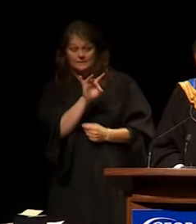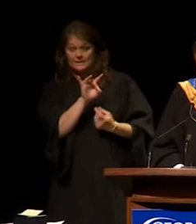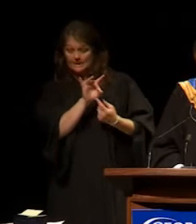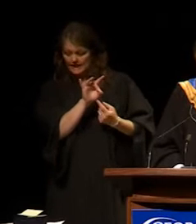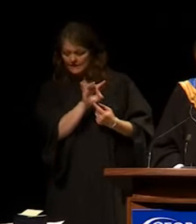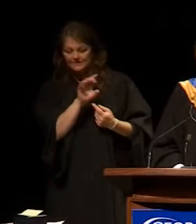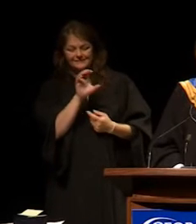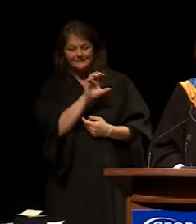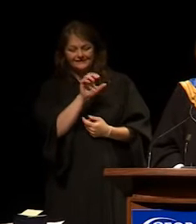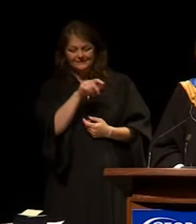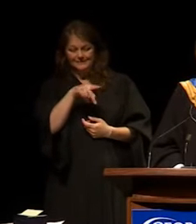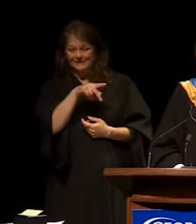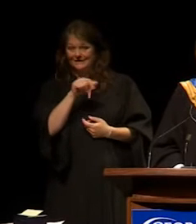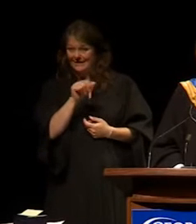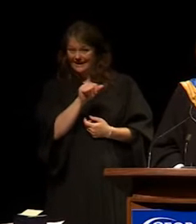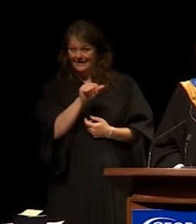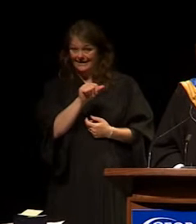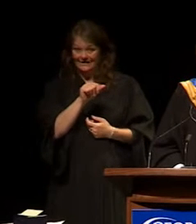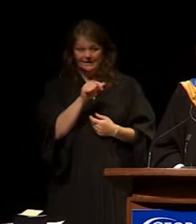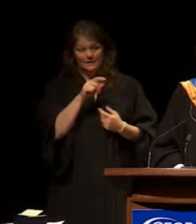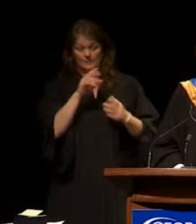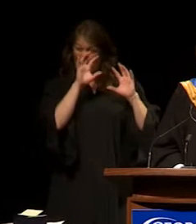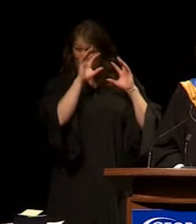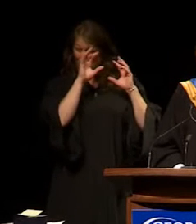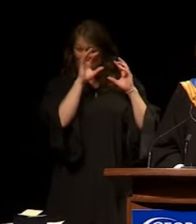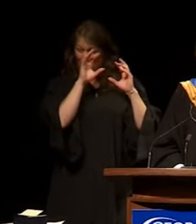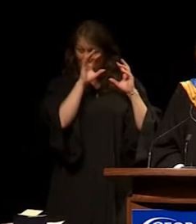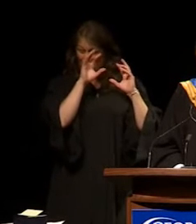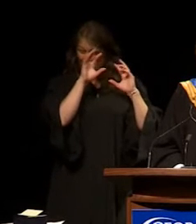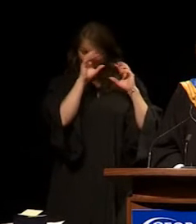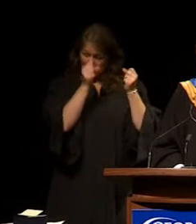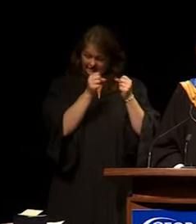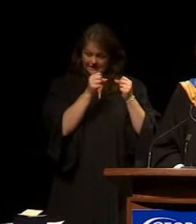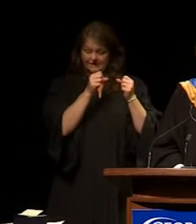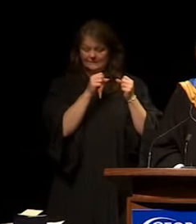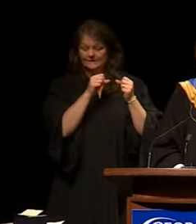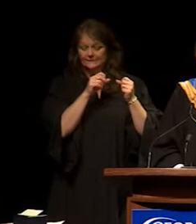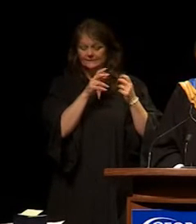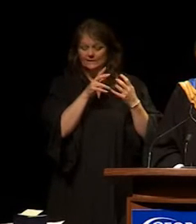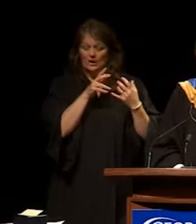CPPA President's and the